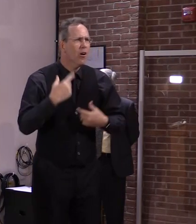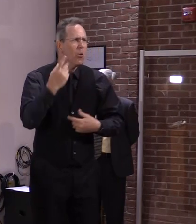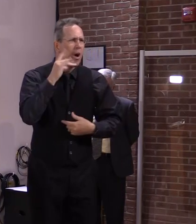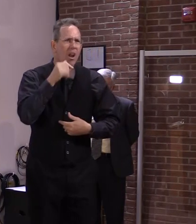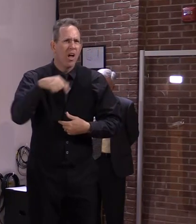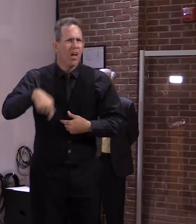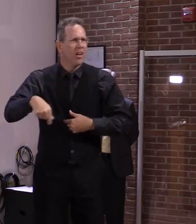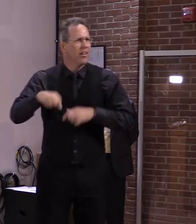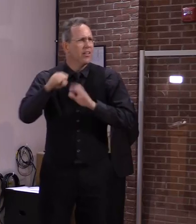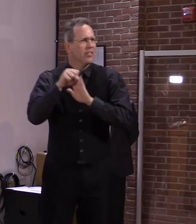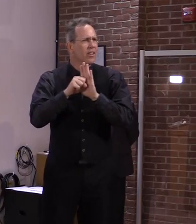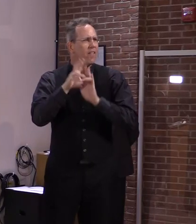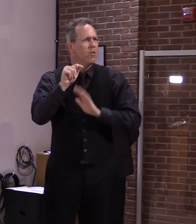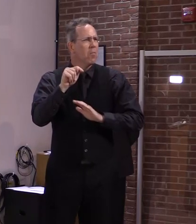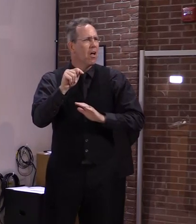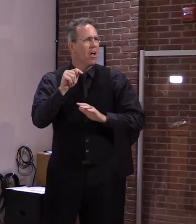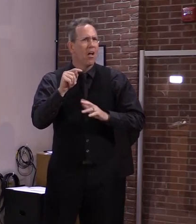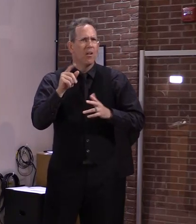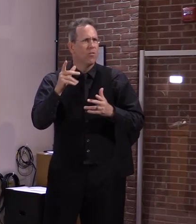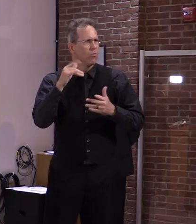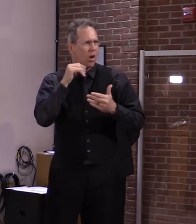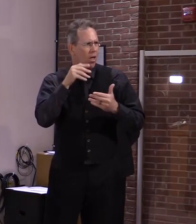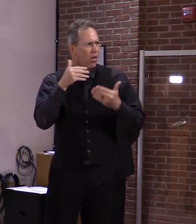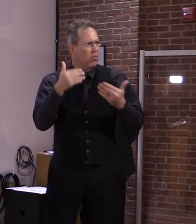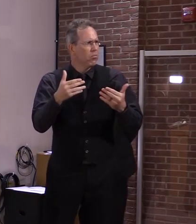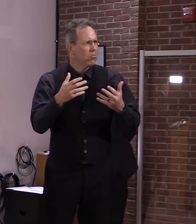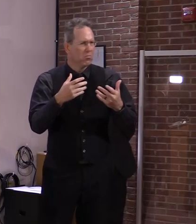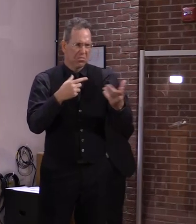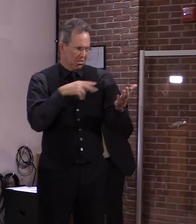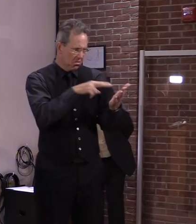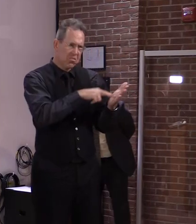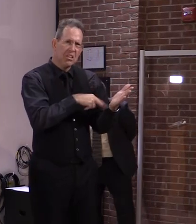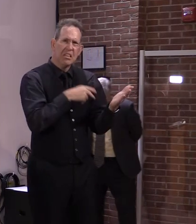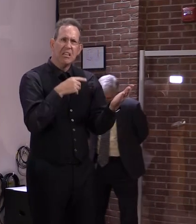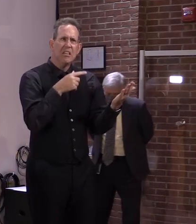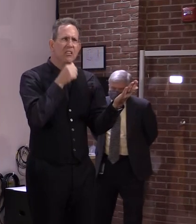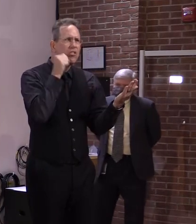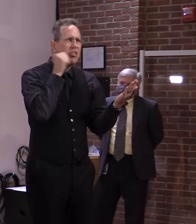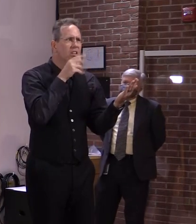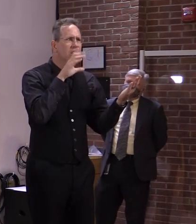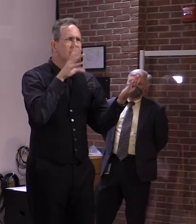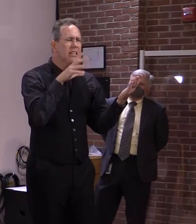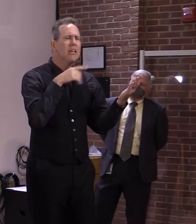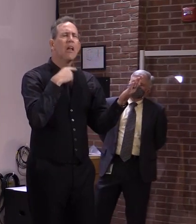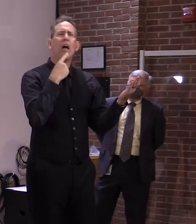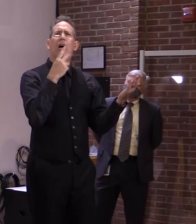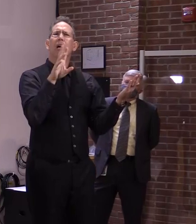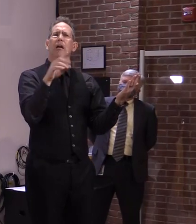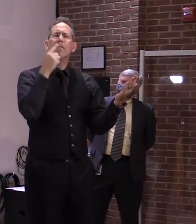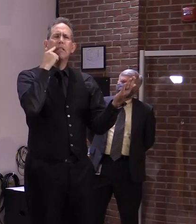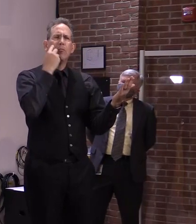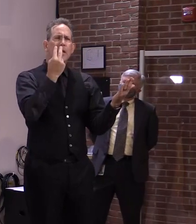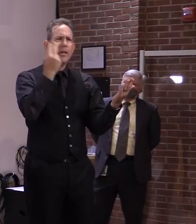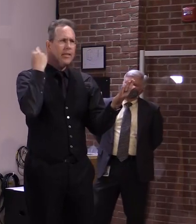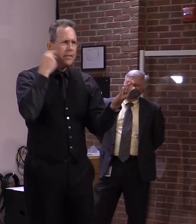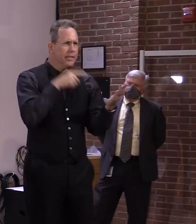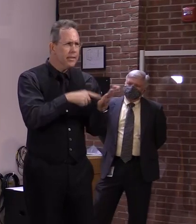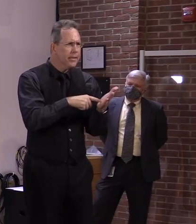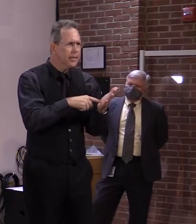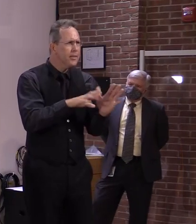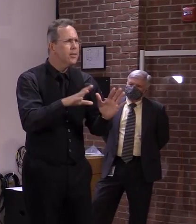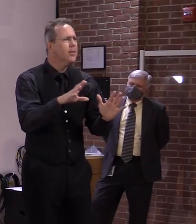guidance immediately. I think I've read that some other states are taking a bit more time to mull it over before making.